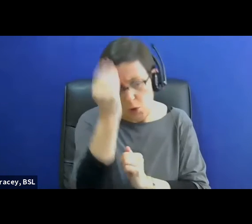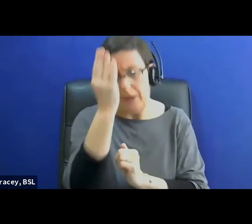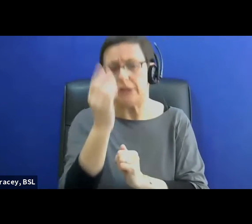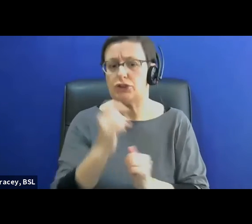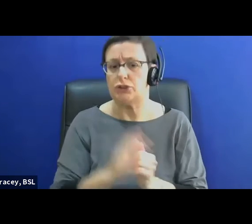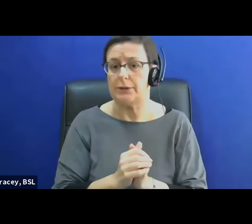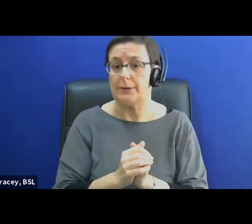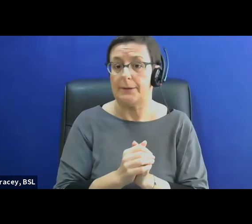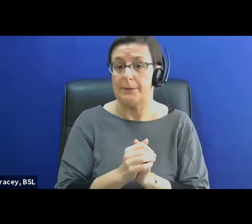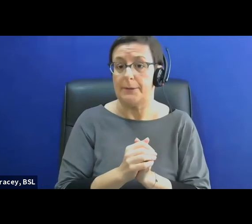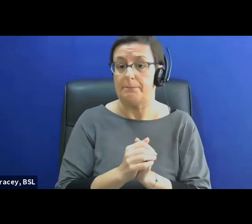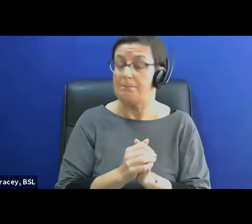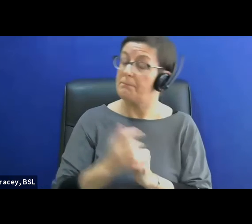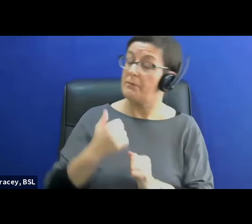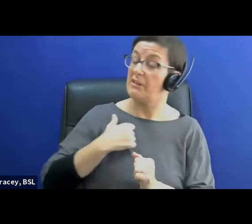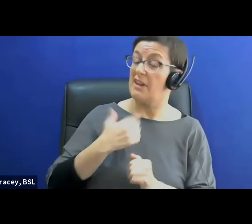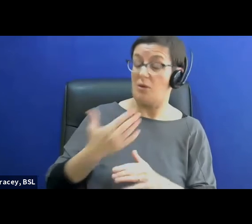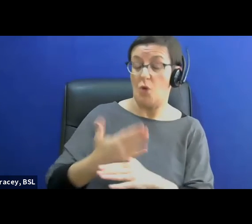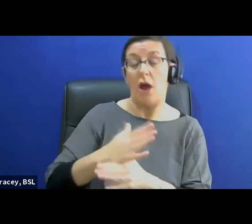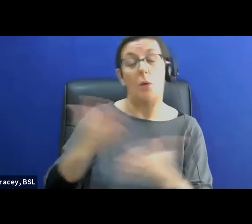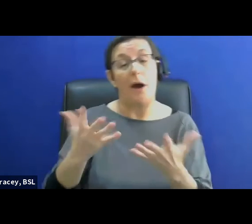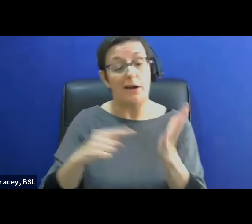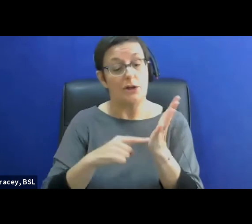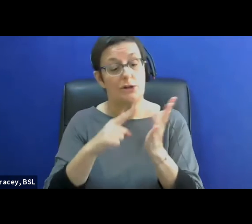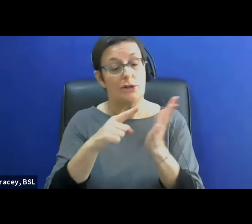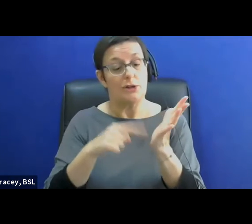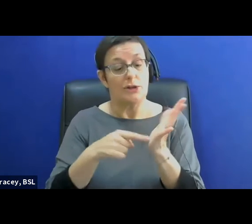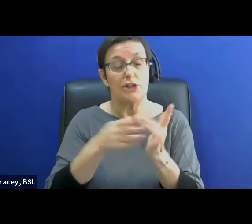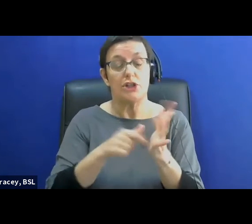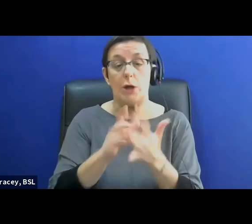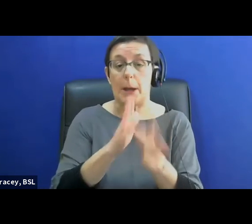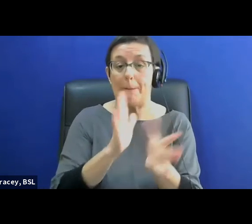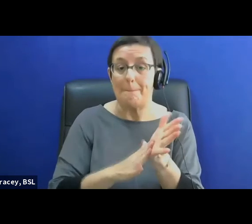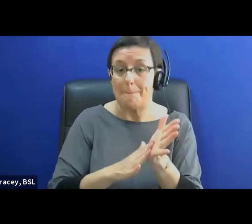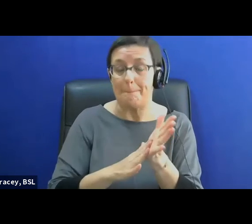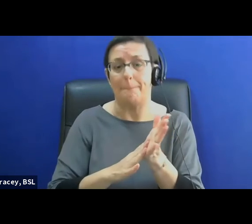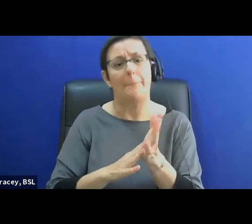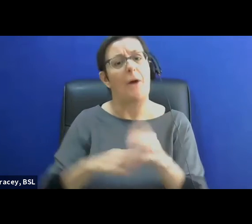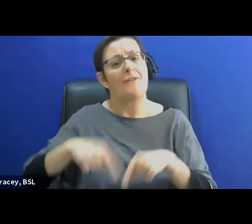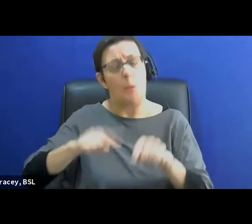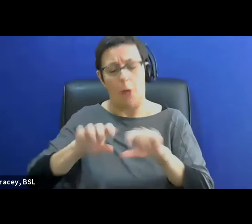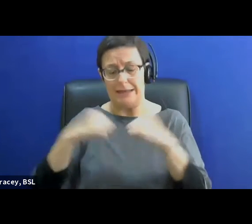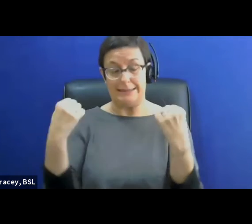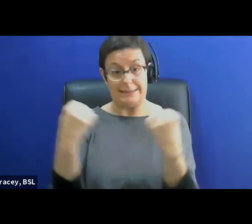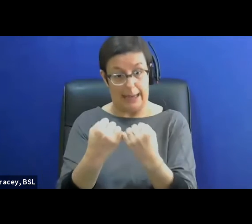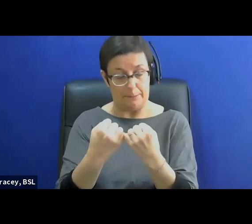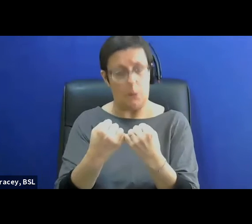with Tottenham Hotspur's new stadium, where we set up a pan disability inclusion design